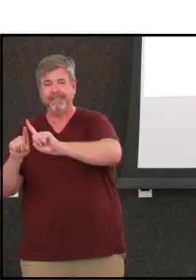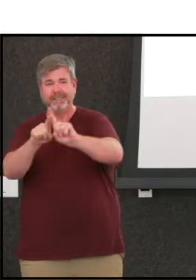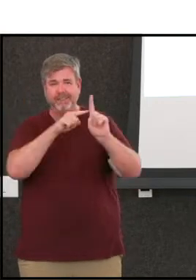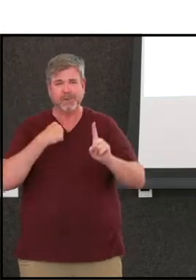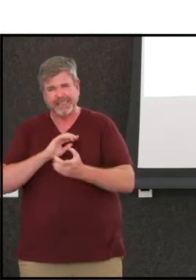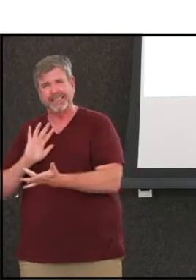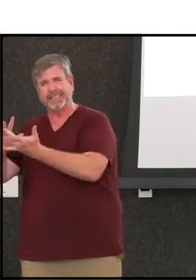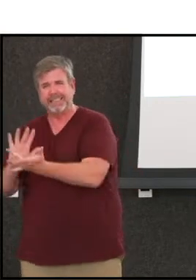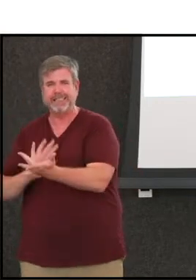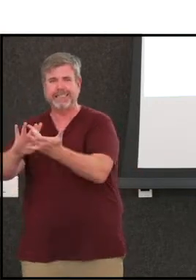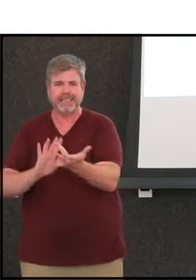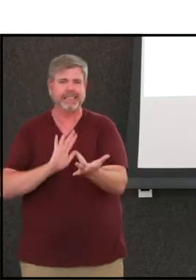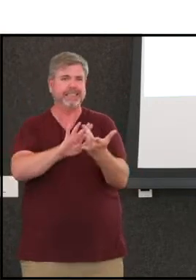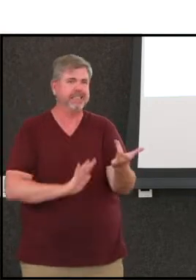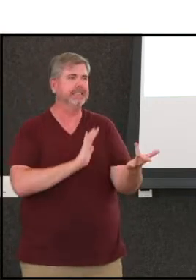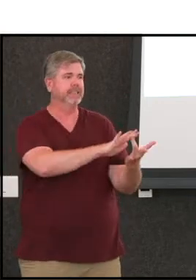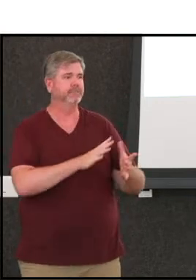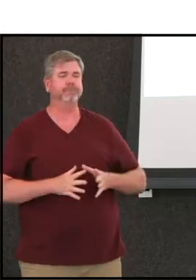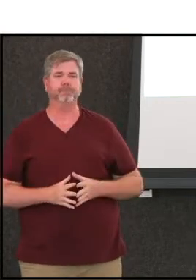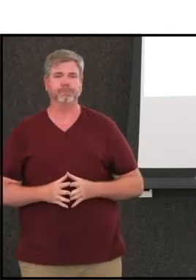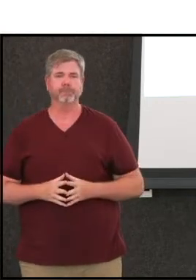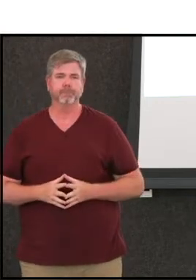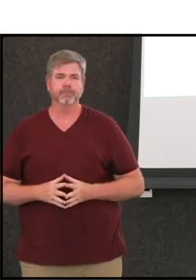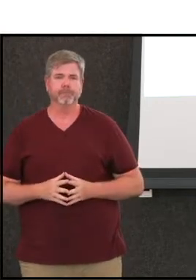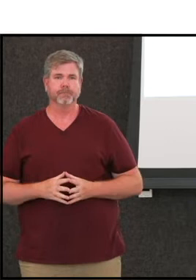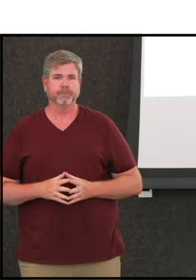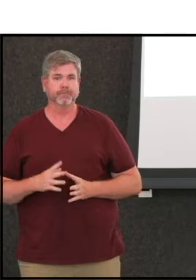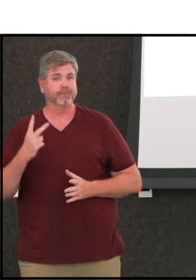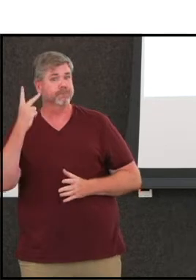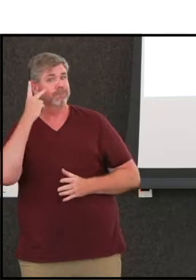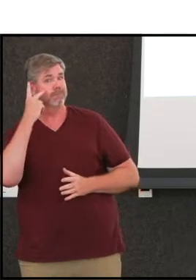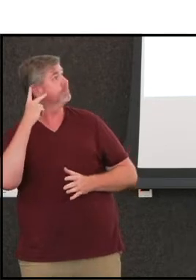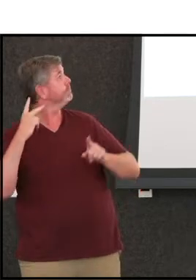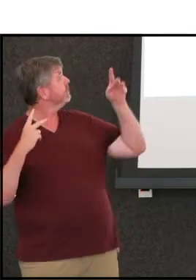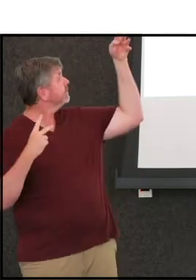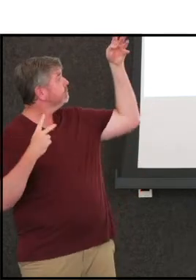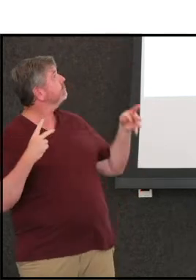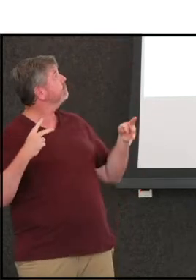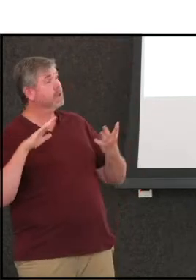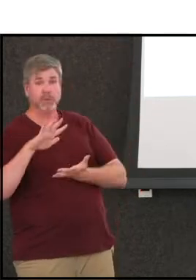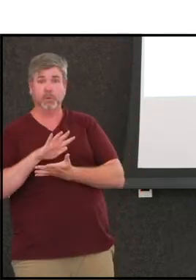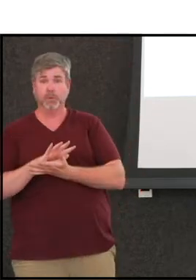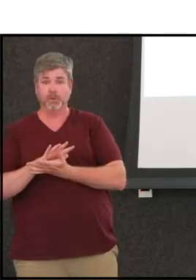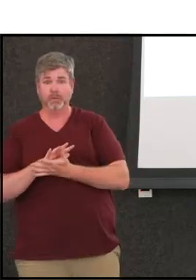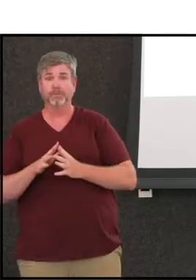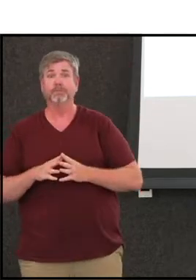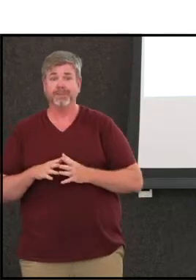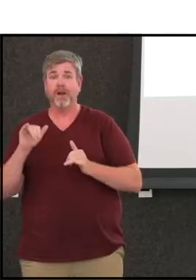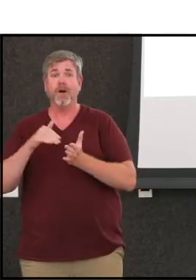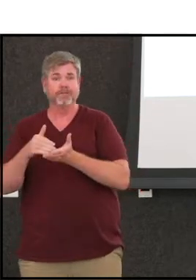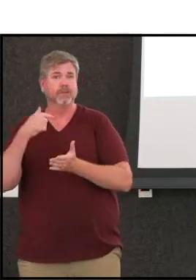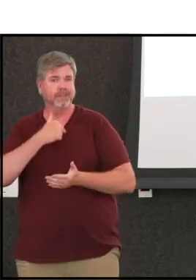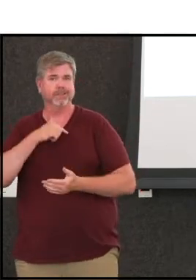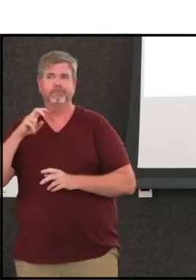So just again, this is what we're doing in schools. As we're doing more presentation like these, we're working with some of the schools that